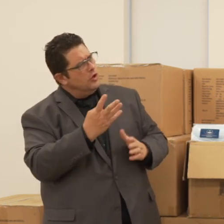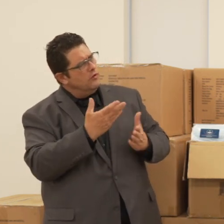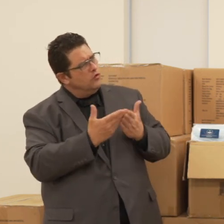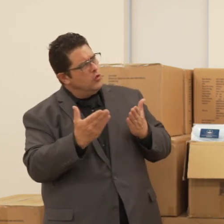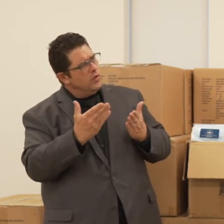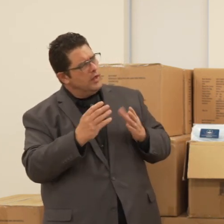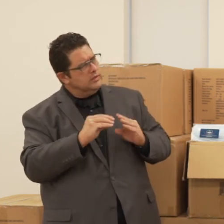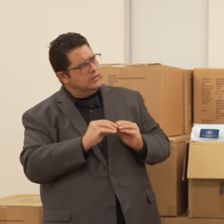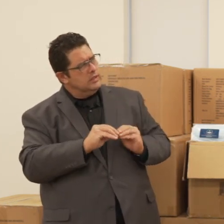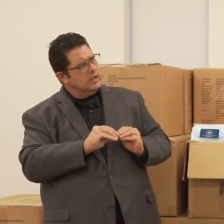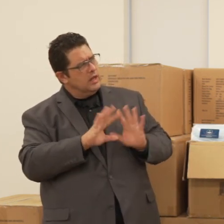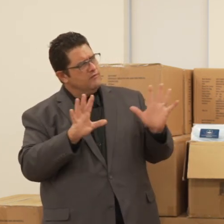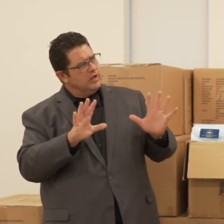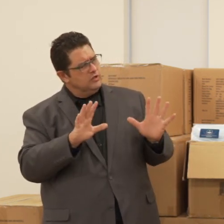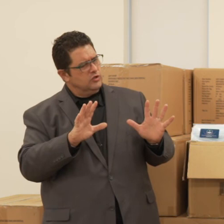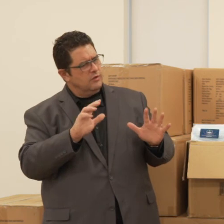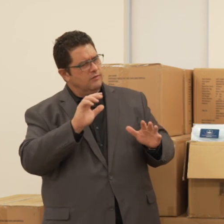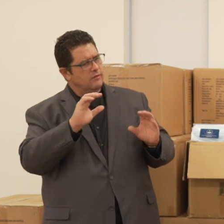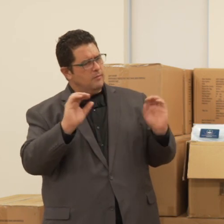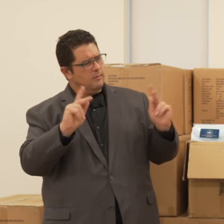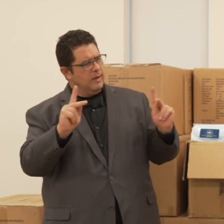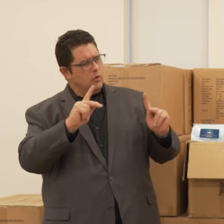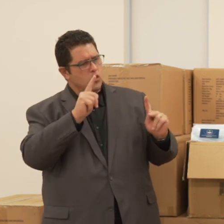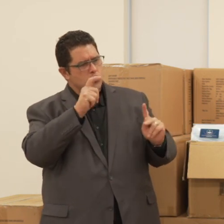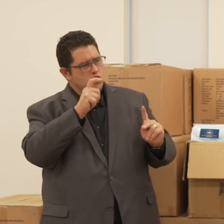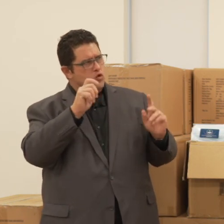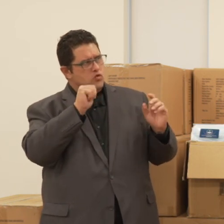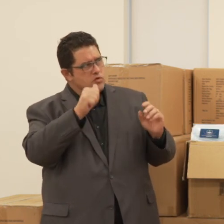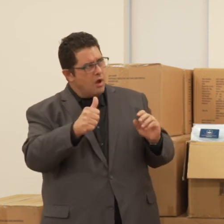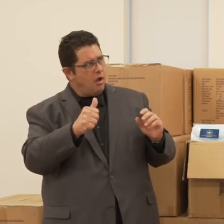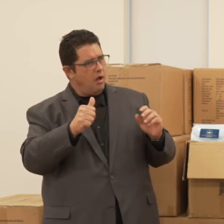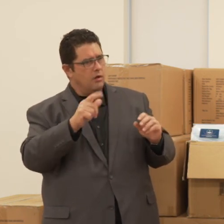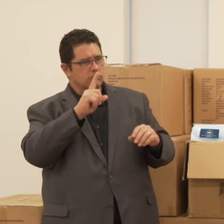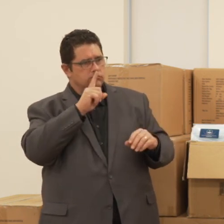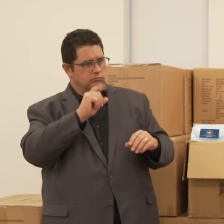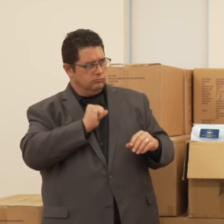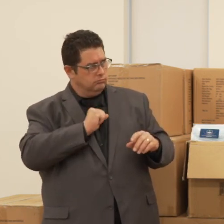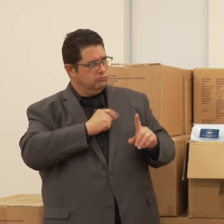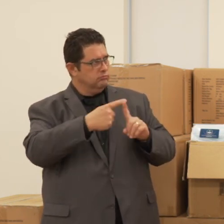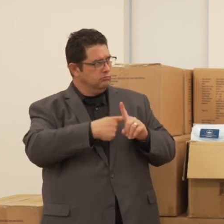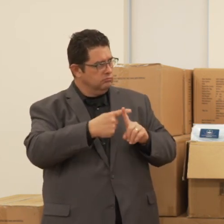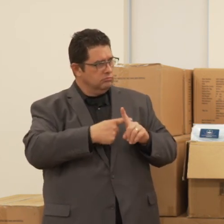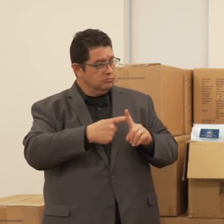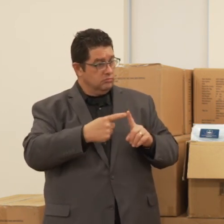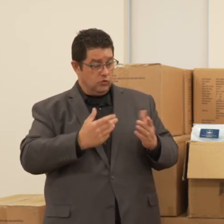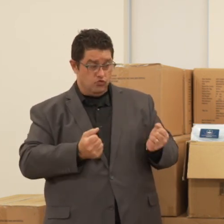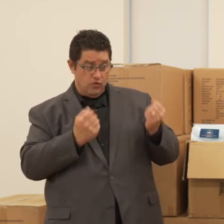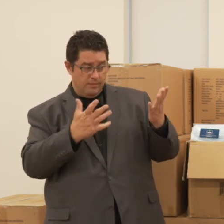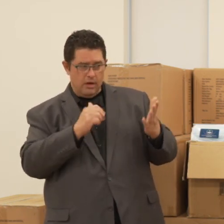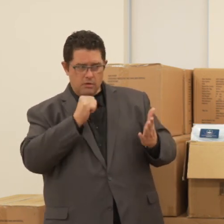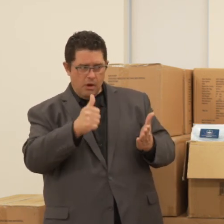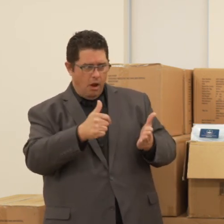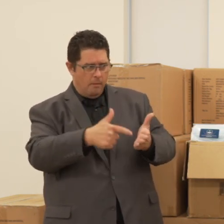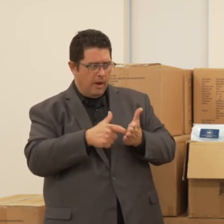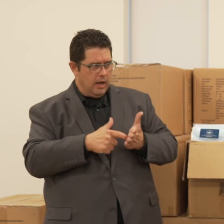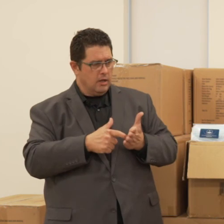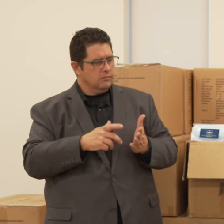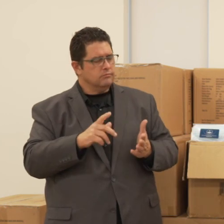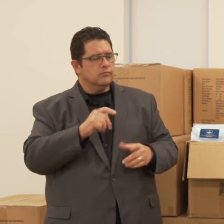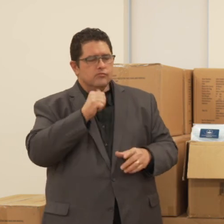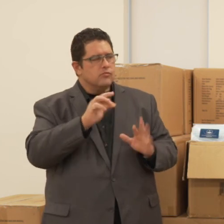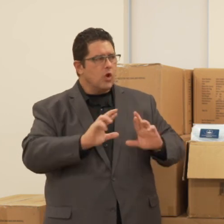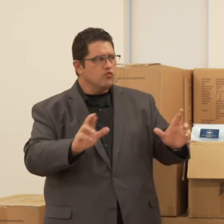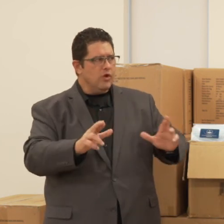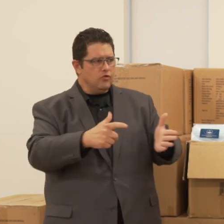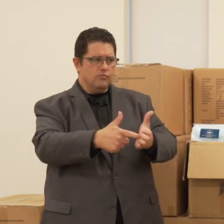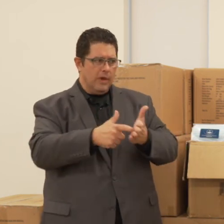clarification on the asymptomatic folks, that's a recommendation, Yes. not a mandate. Yes, we aren't prepared to mandate that, but we